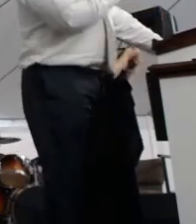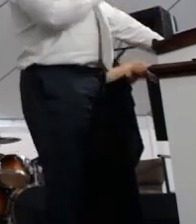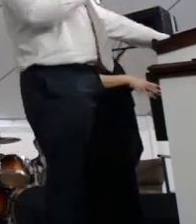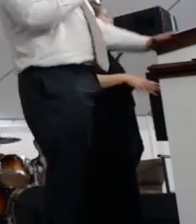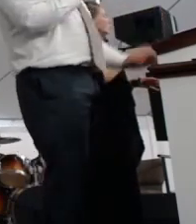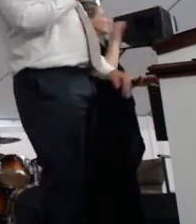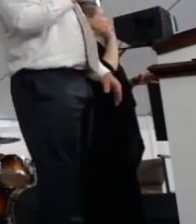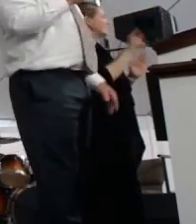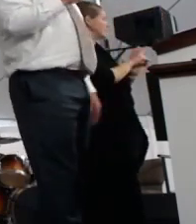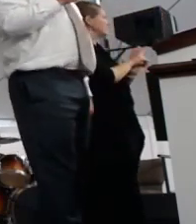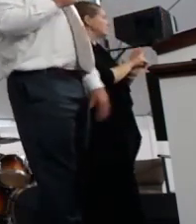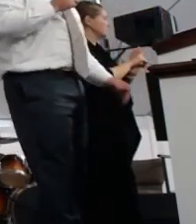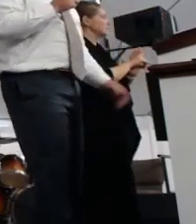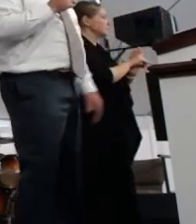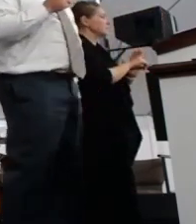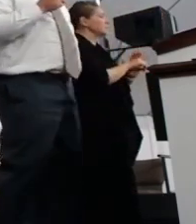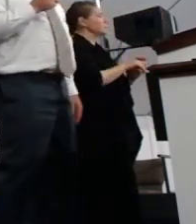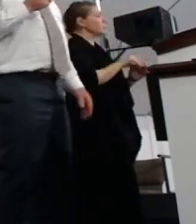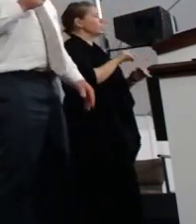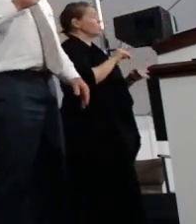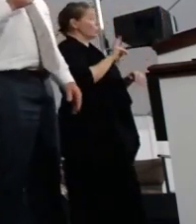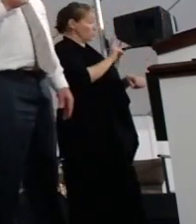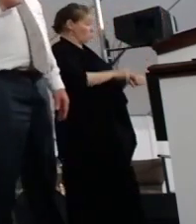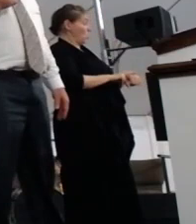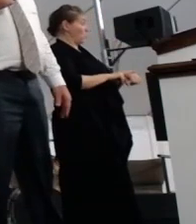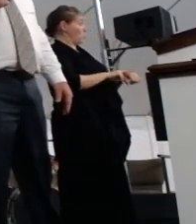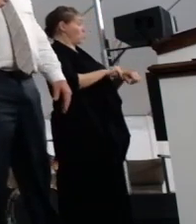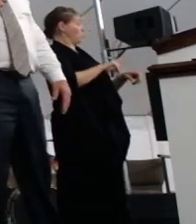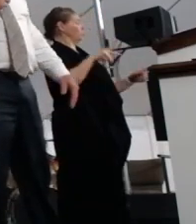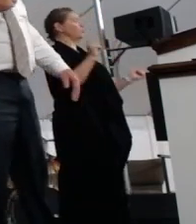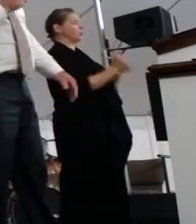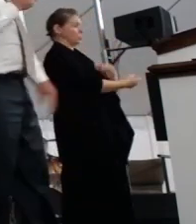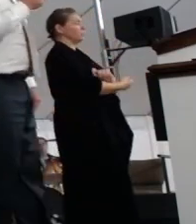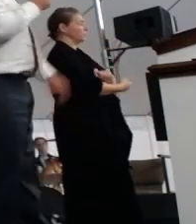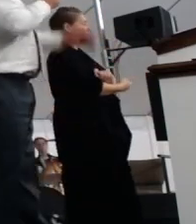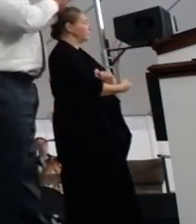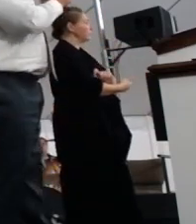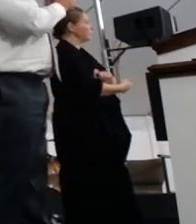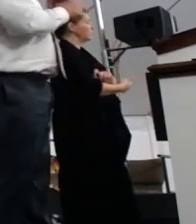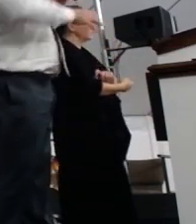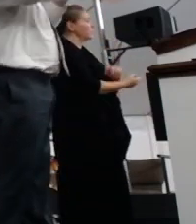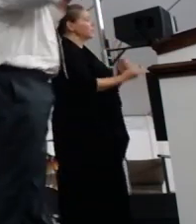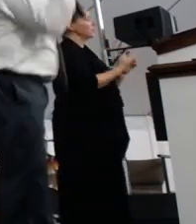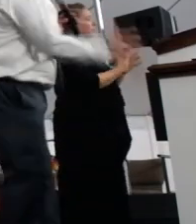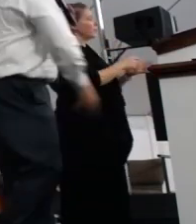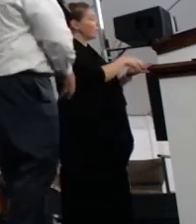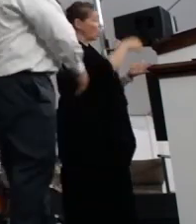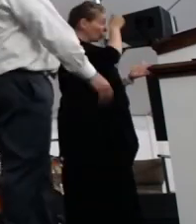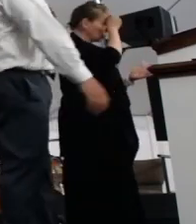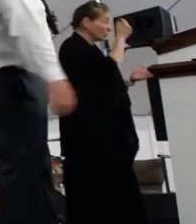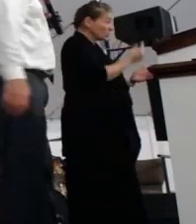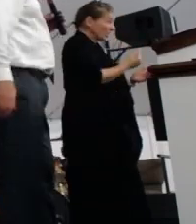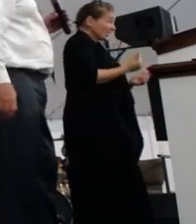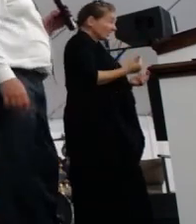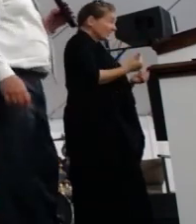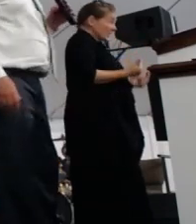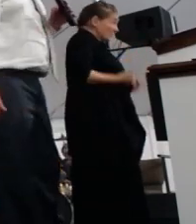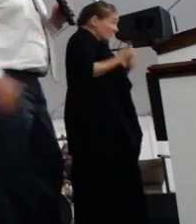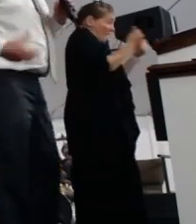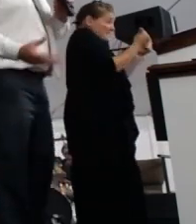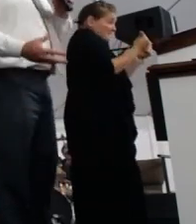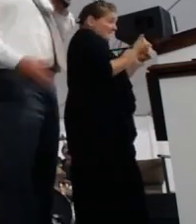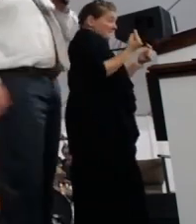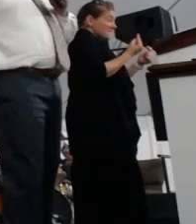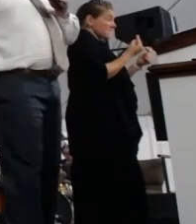Her normal changed. She began to learn just to survive.